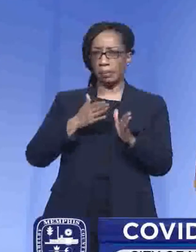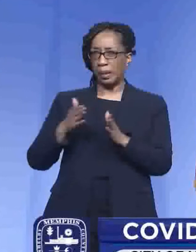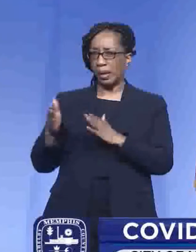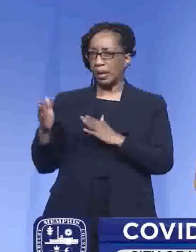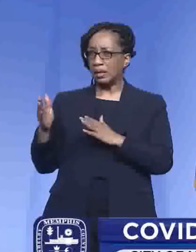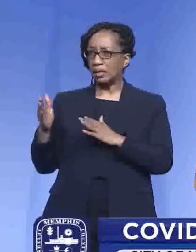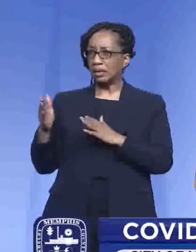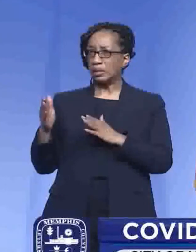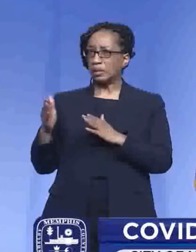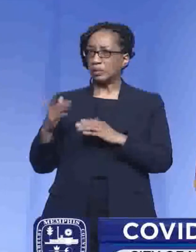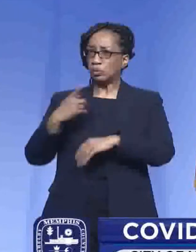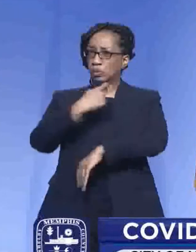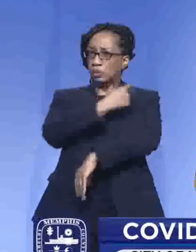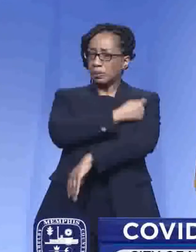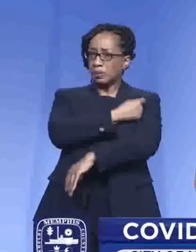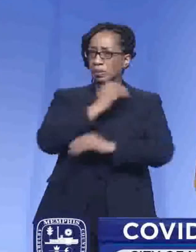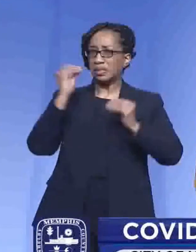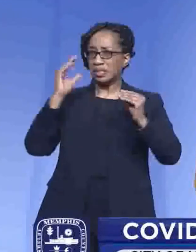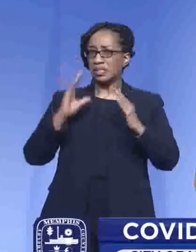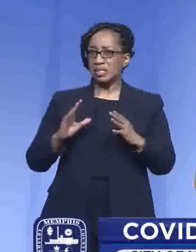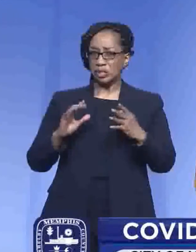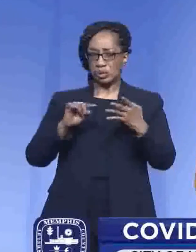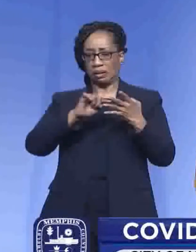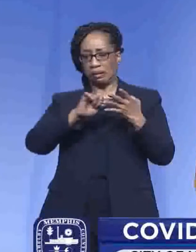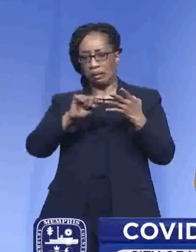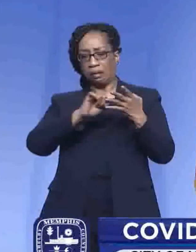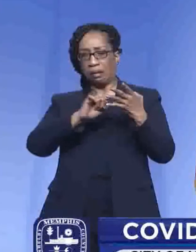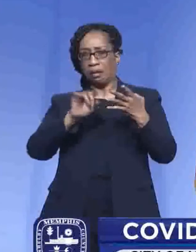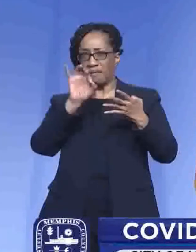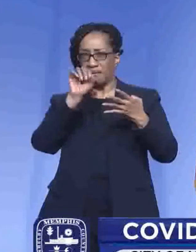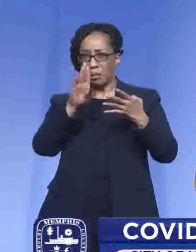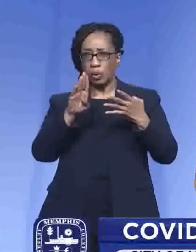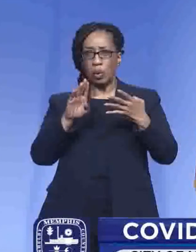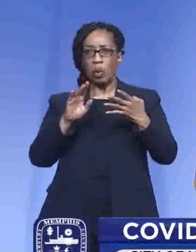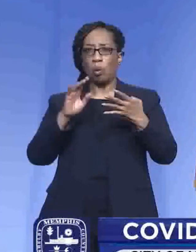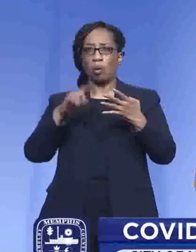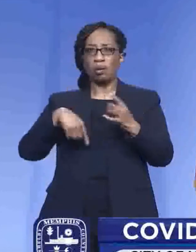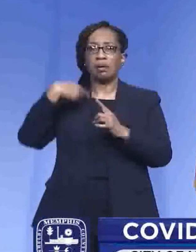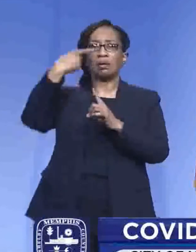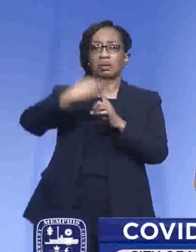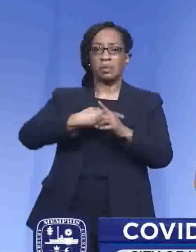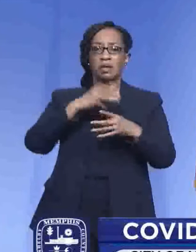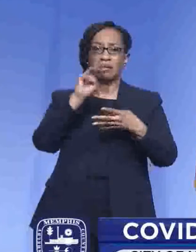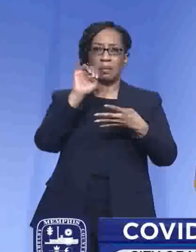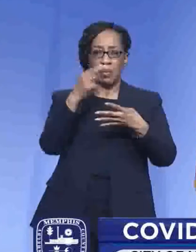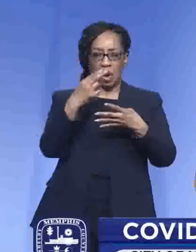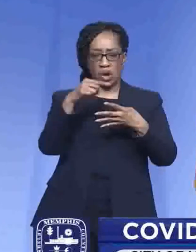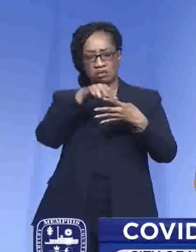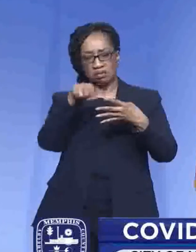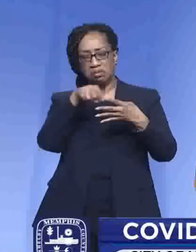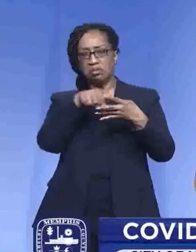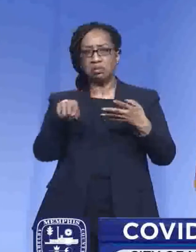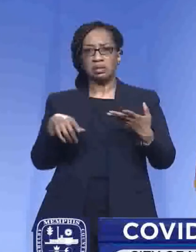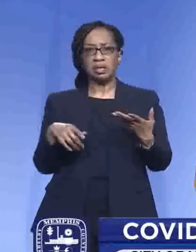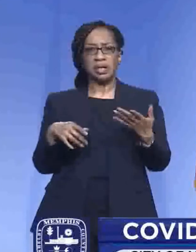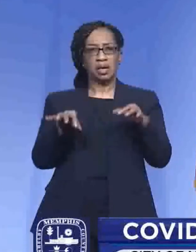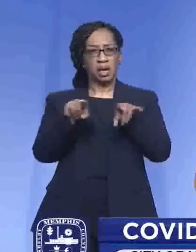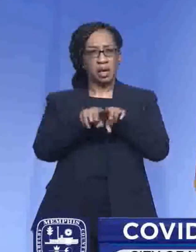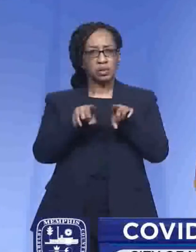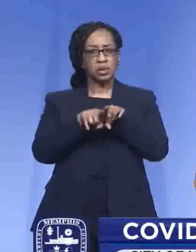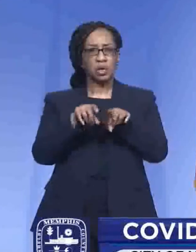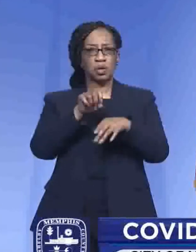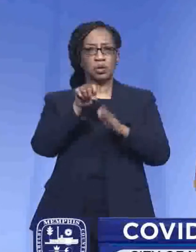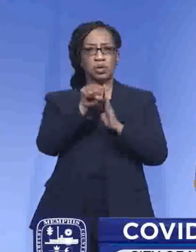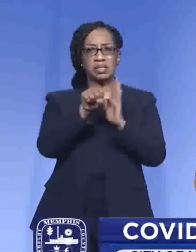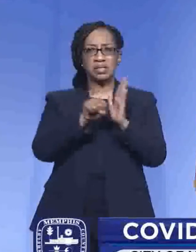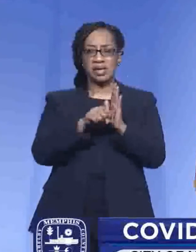teachers until later in the month or early March? And then how does that still explain why the state says that the expired